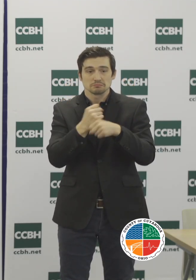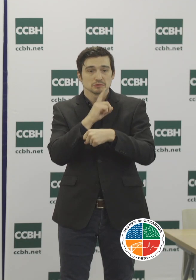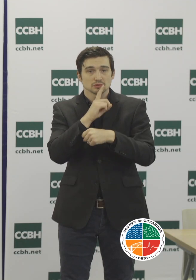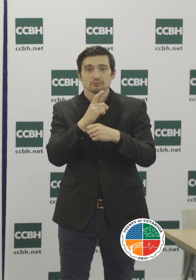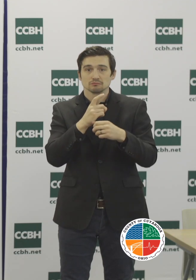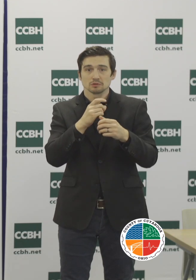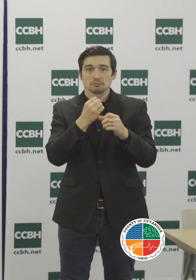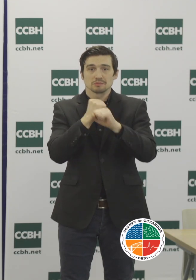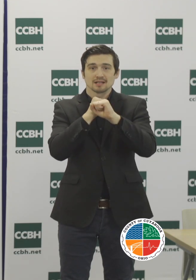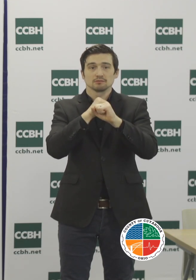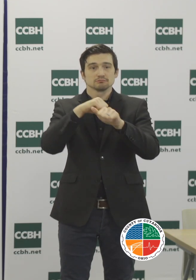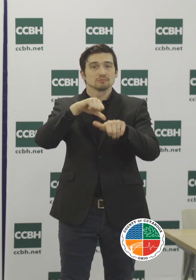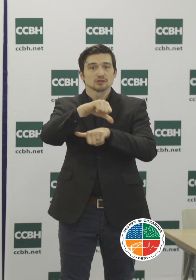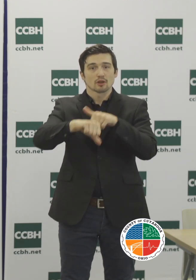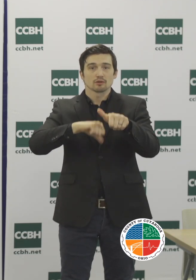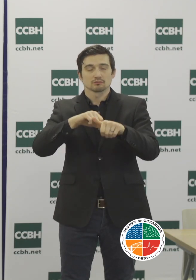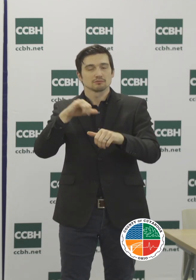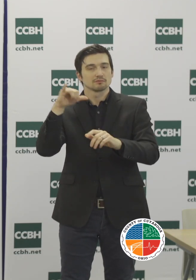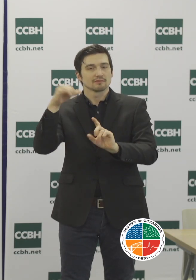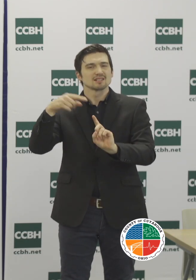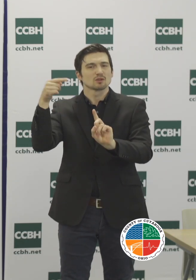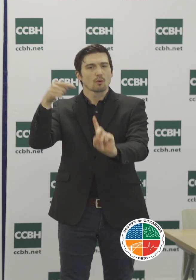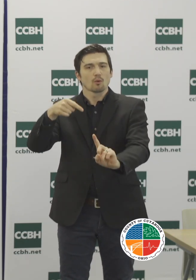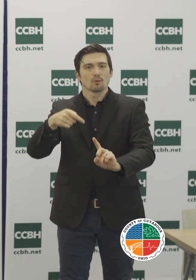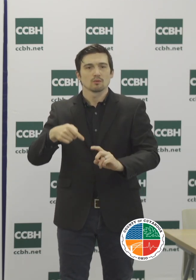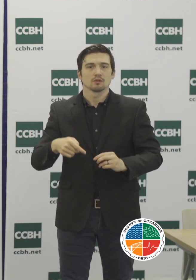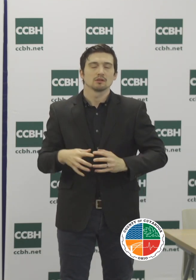another. So that's the goal.